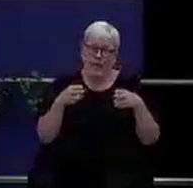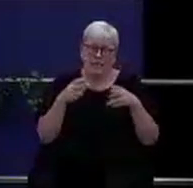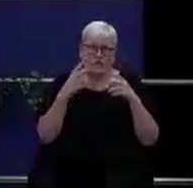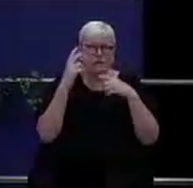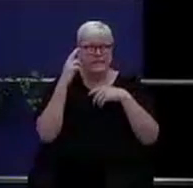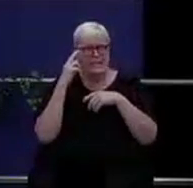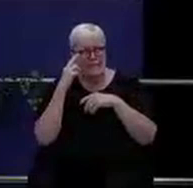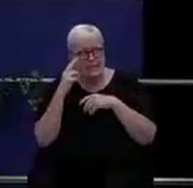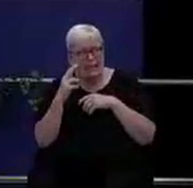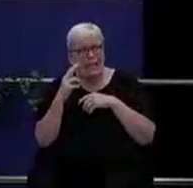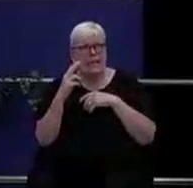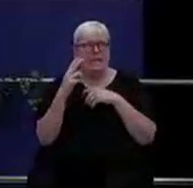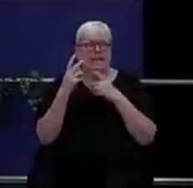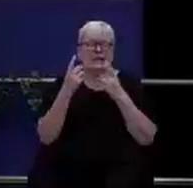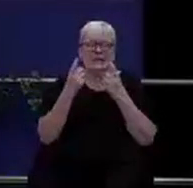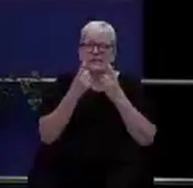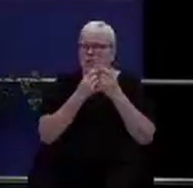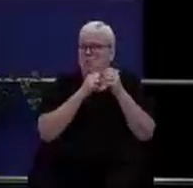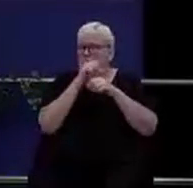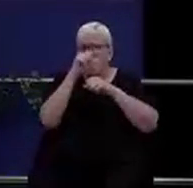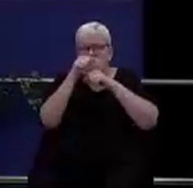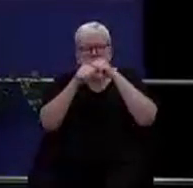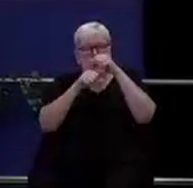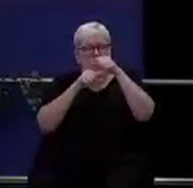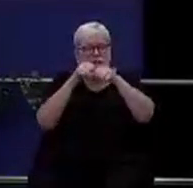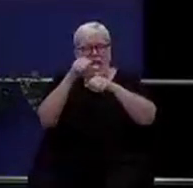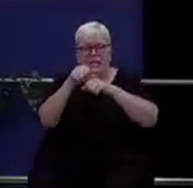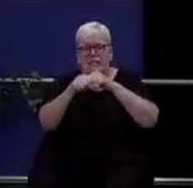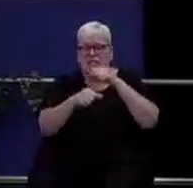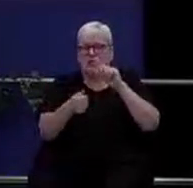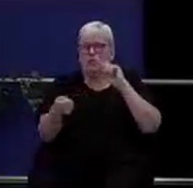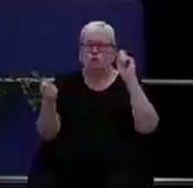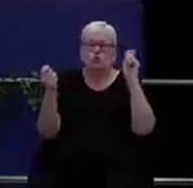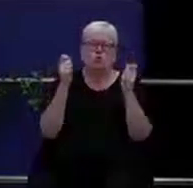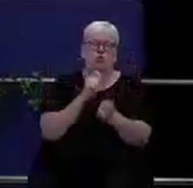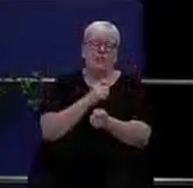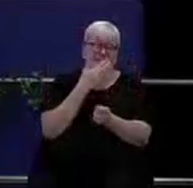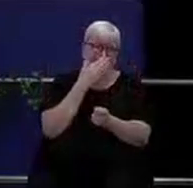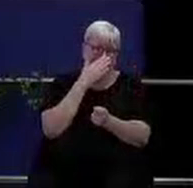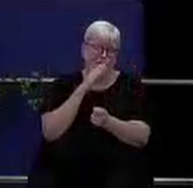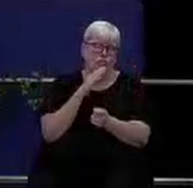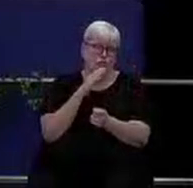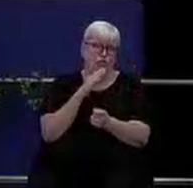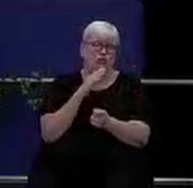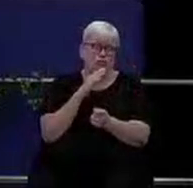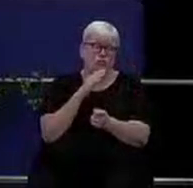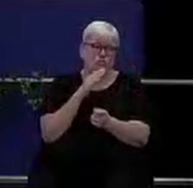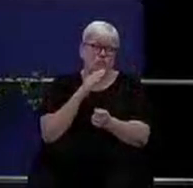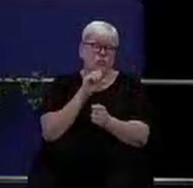seeing some sort of progress in attitudes, and, you know, the only thing one can do is to try and